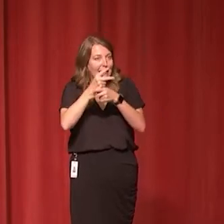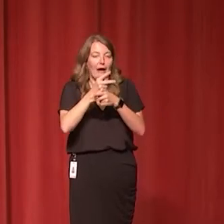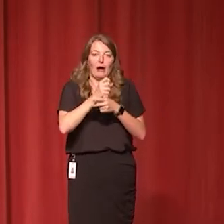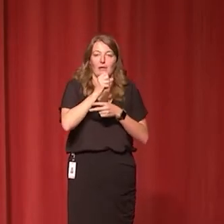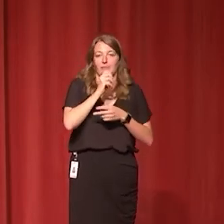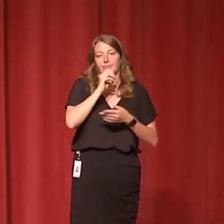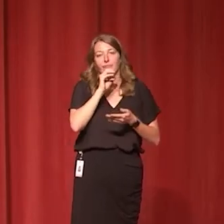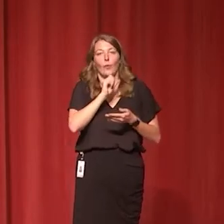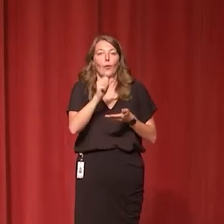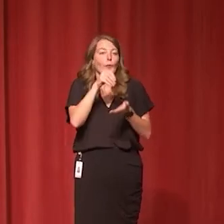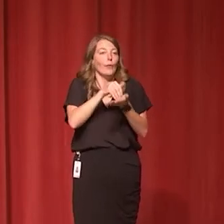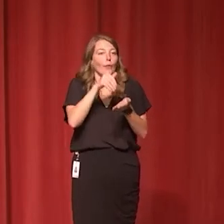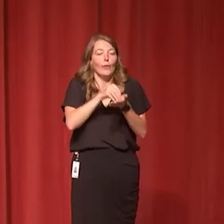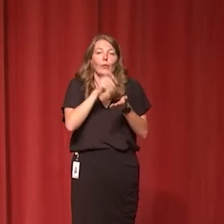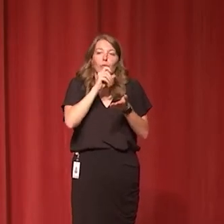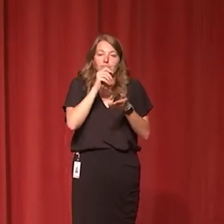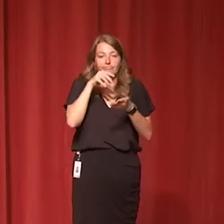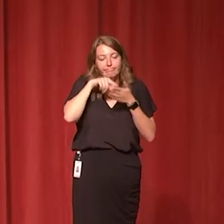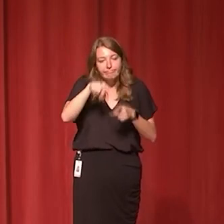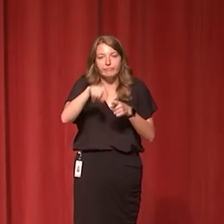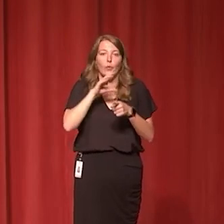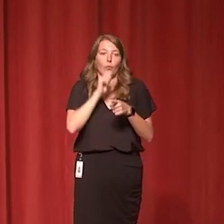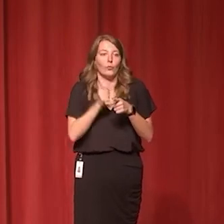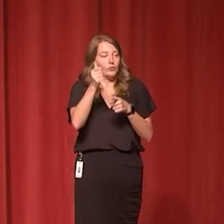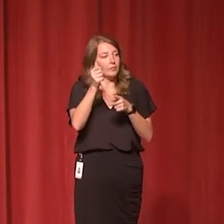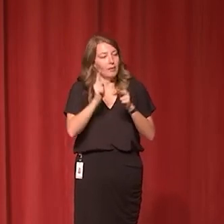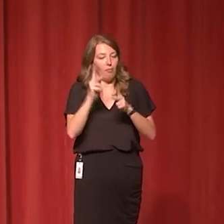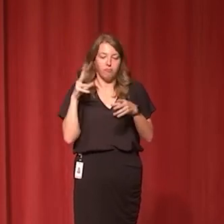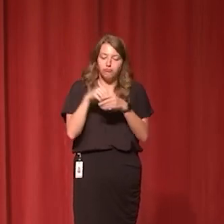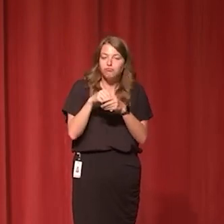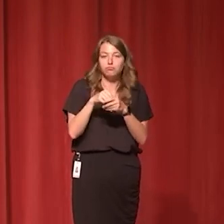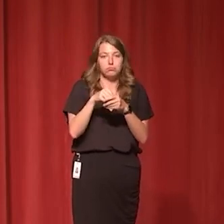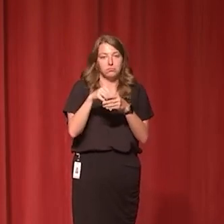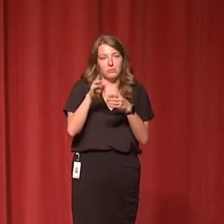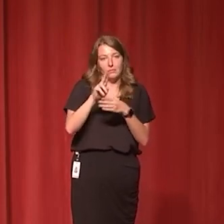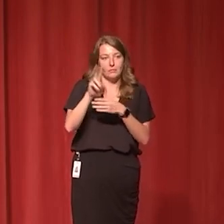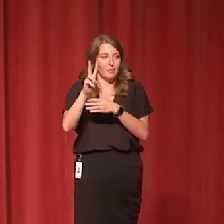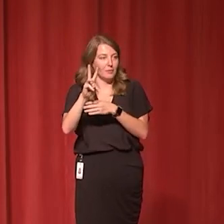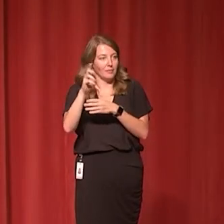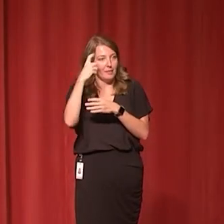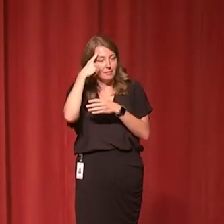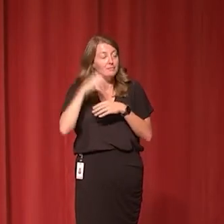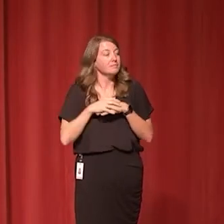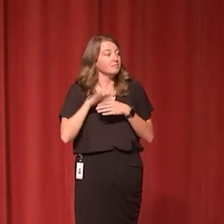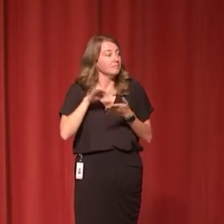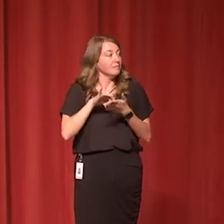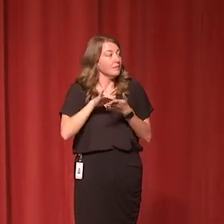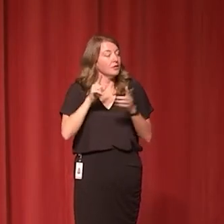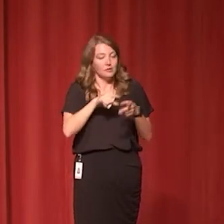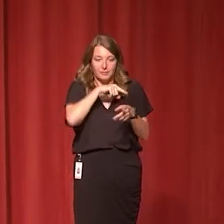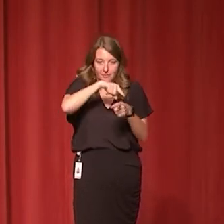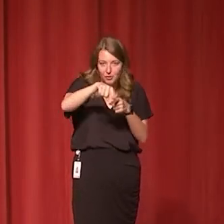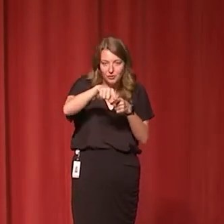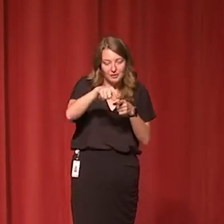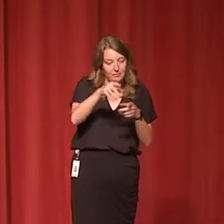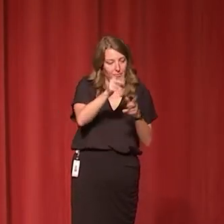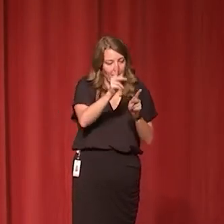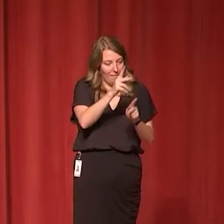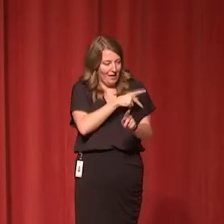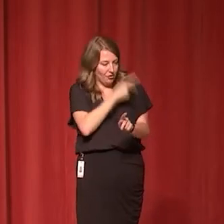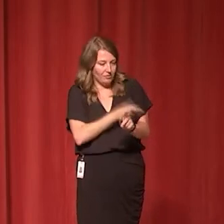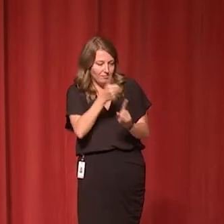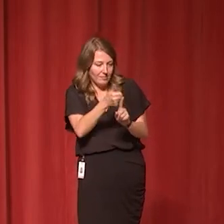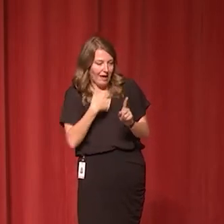of Geriatrics and Gerontology within the Department of Medicine. She specializes in memory assessments, dementia, and geriatric